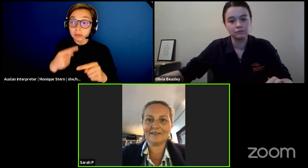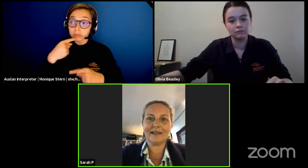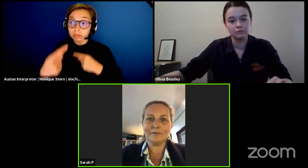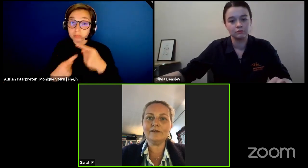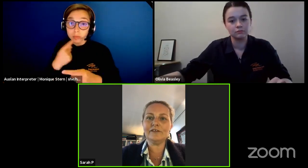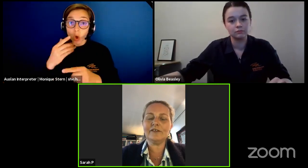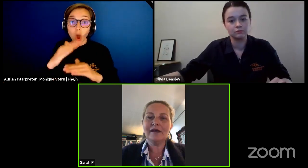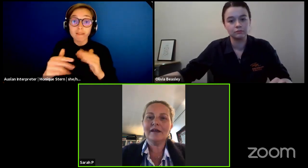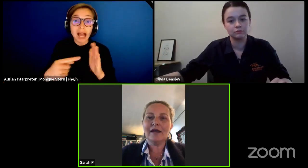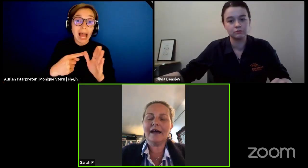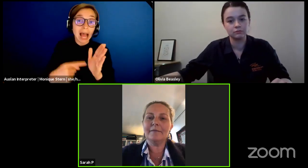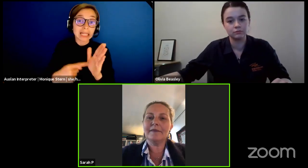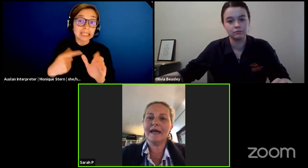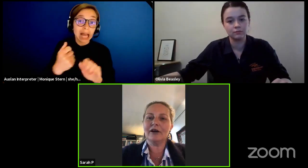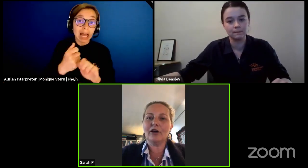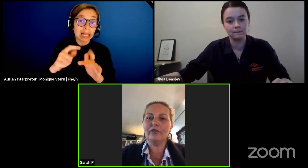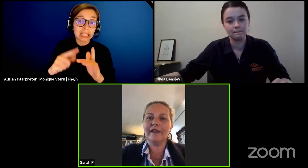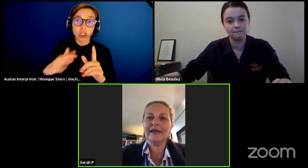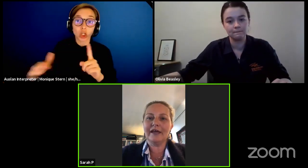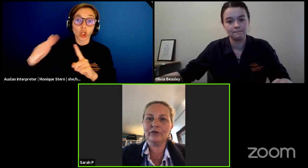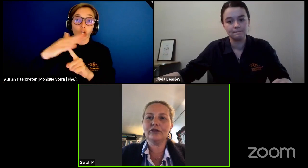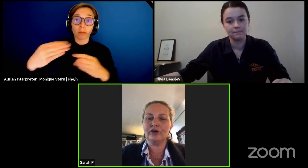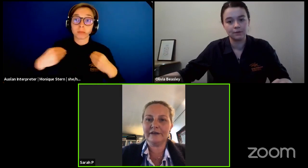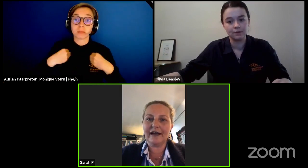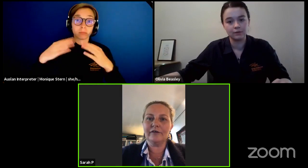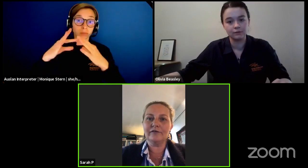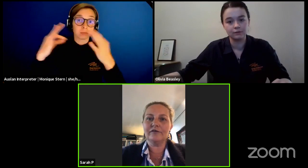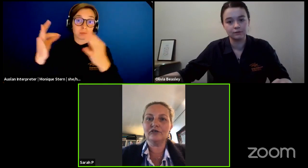ATAGI statements that are on the